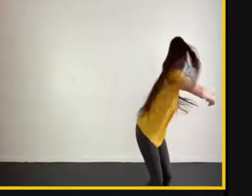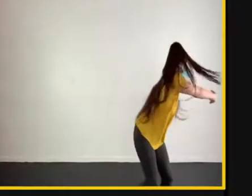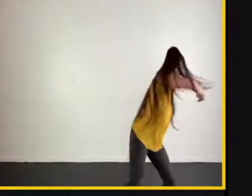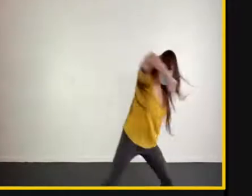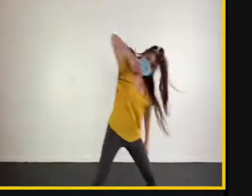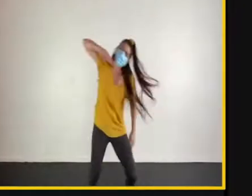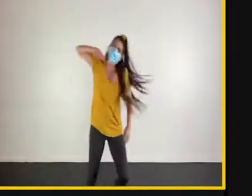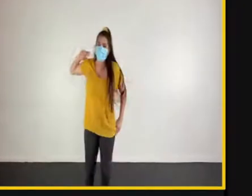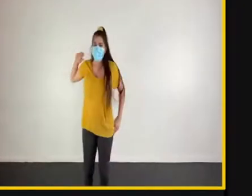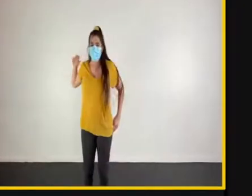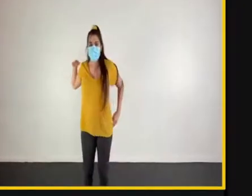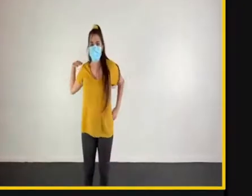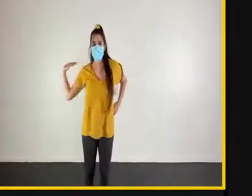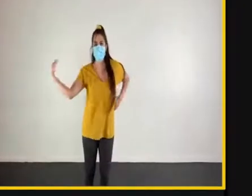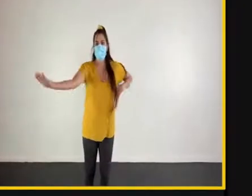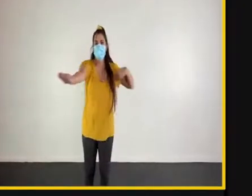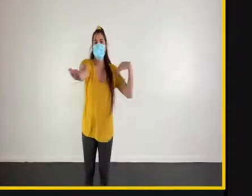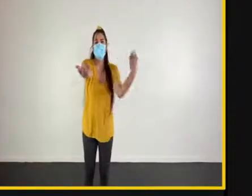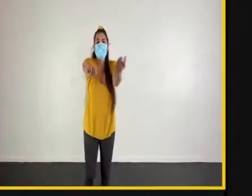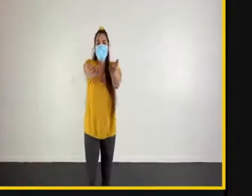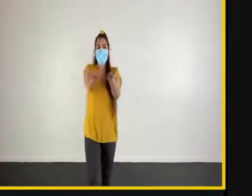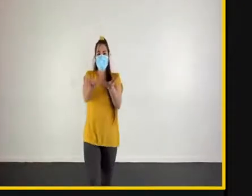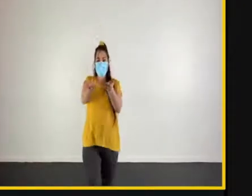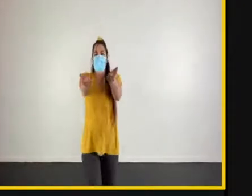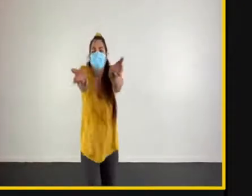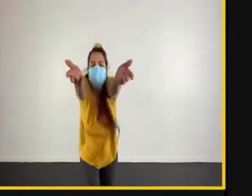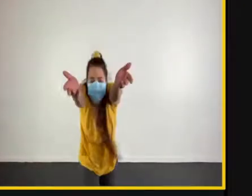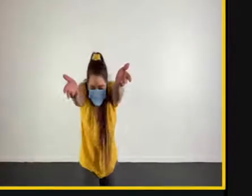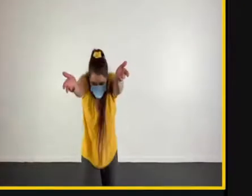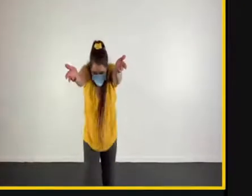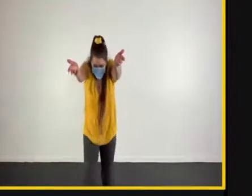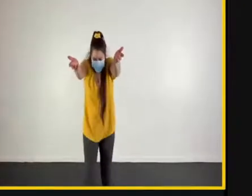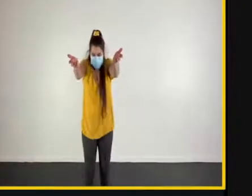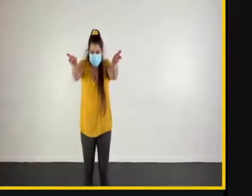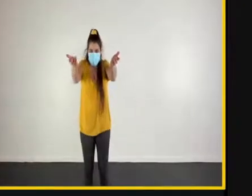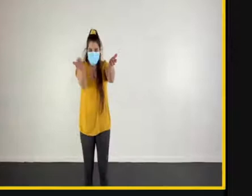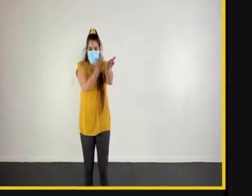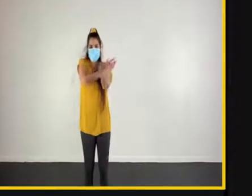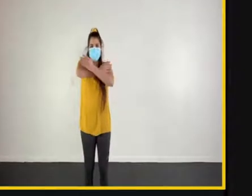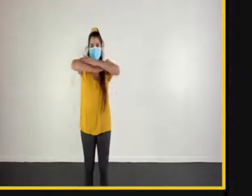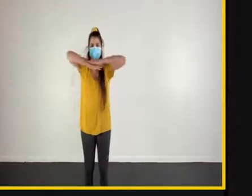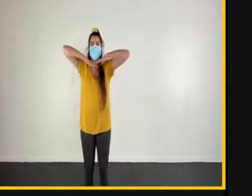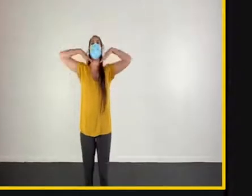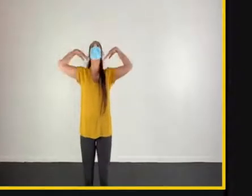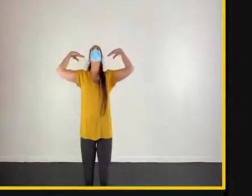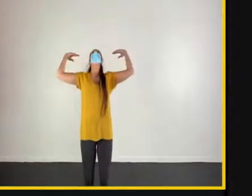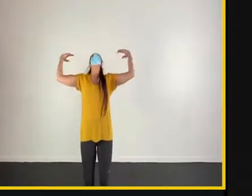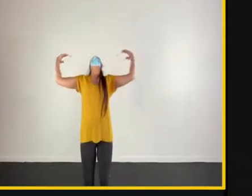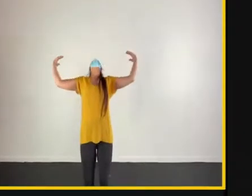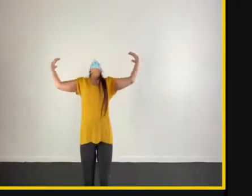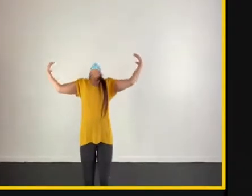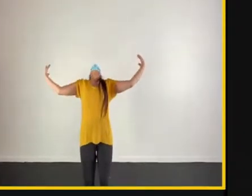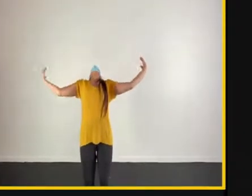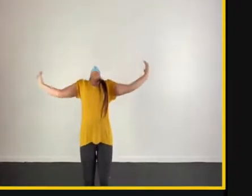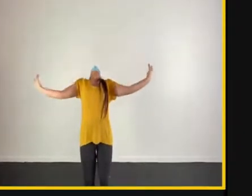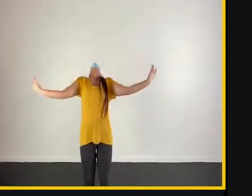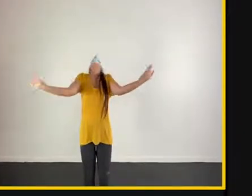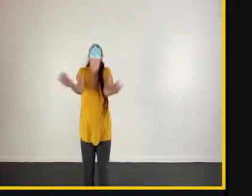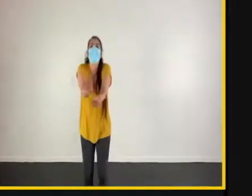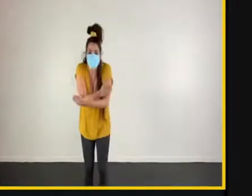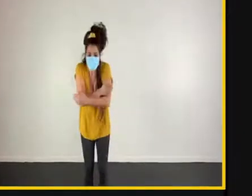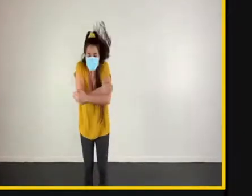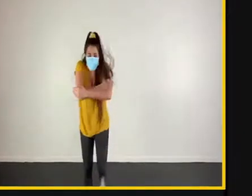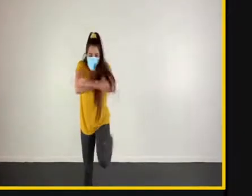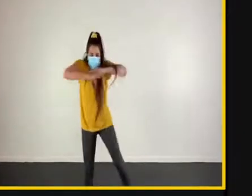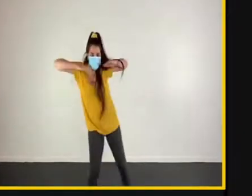dampened her already gloomy day. All the colored ladies except me invited her to the stage